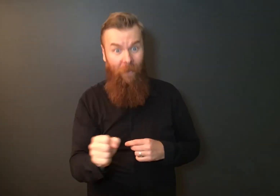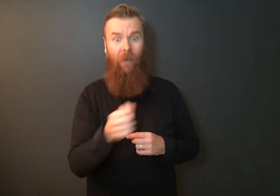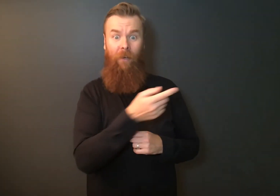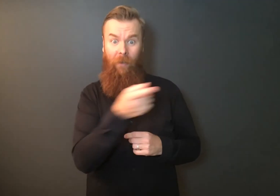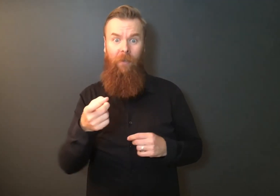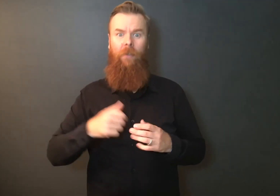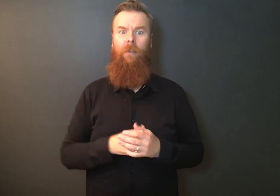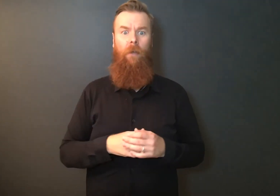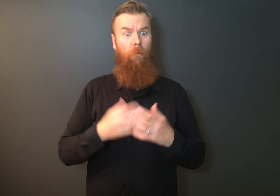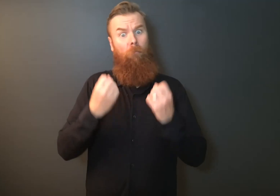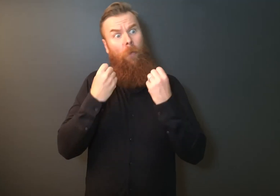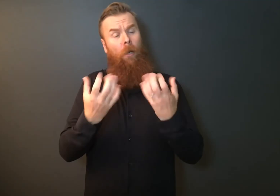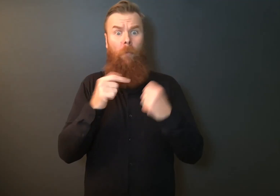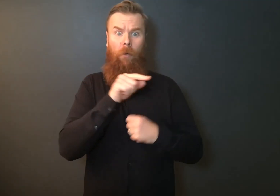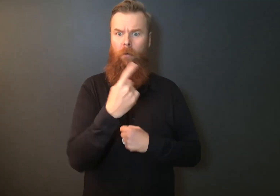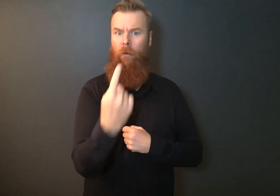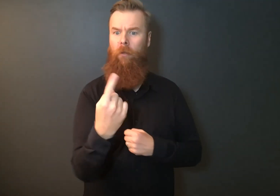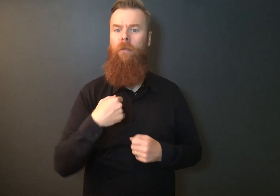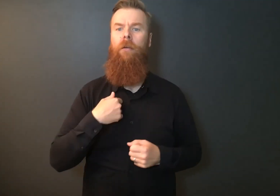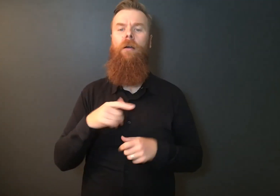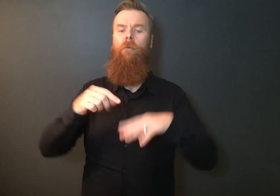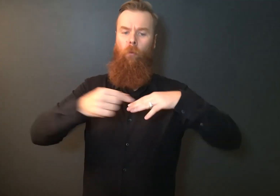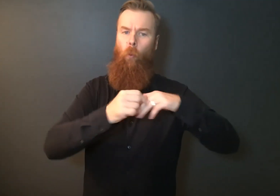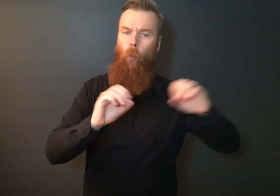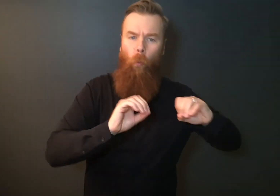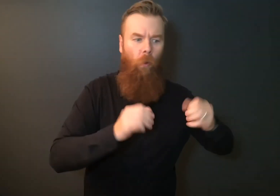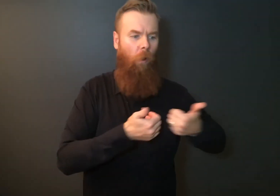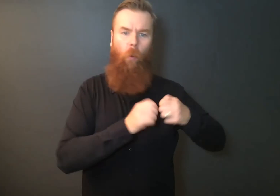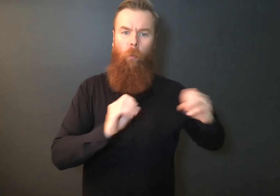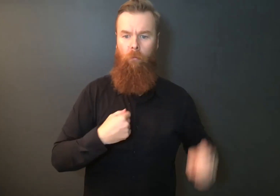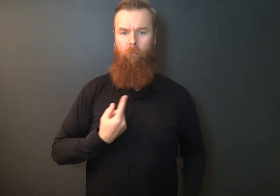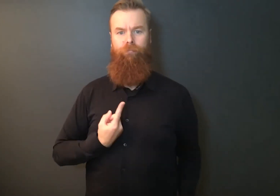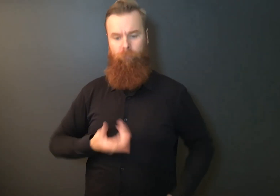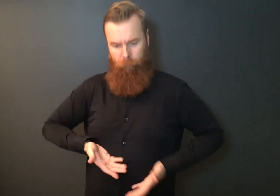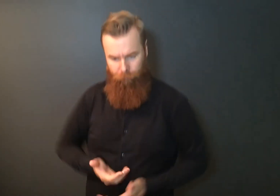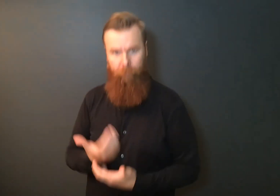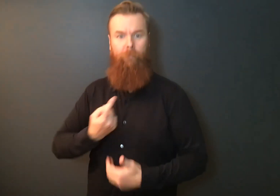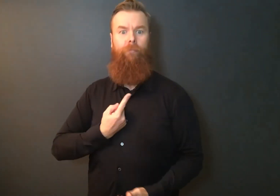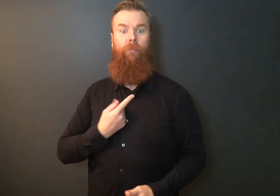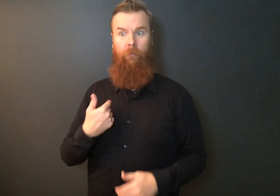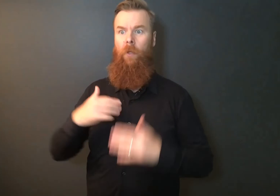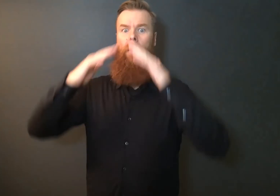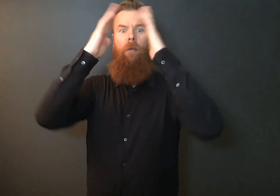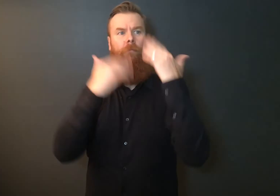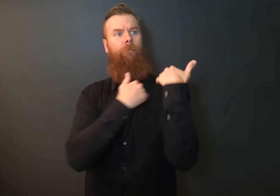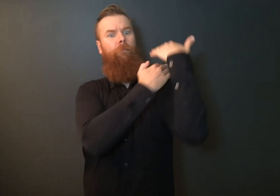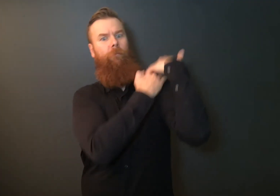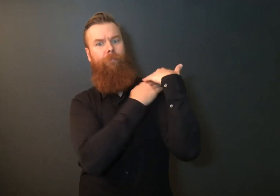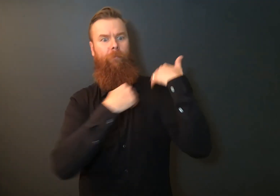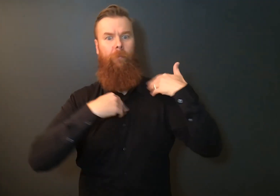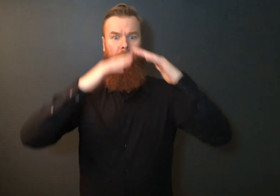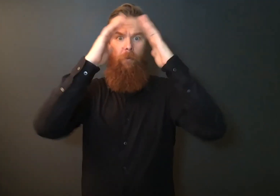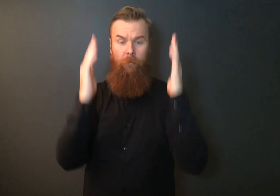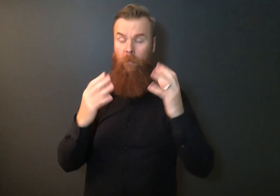often. And there's a lot of issues around stigma there for the child and also for the mother, with blame